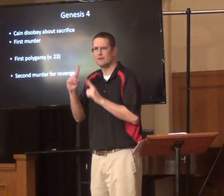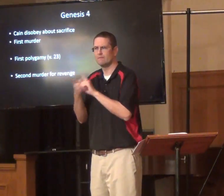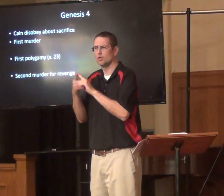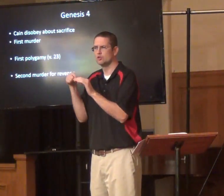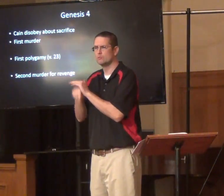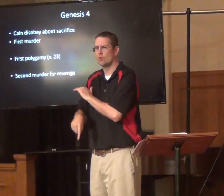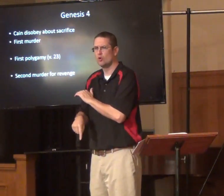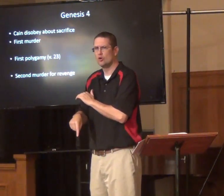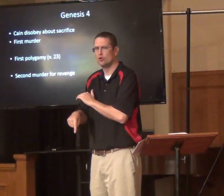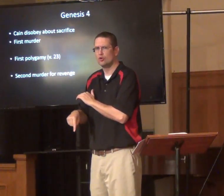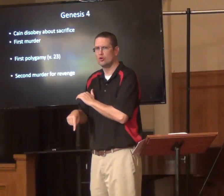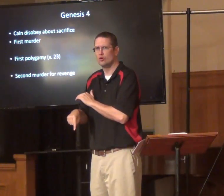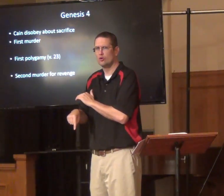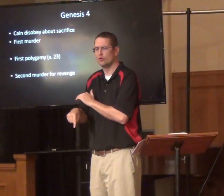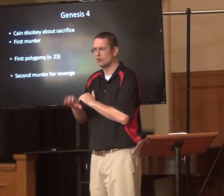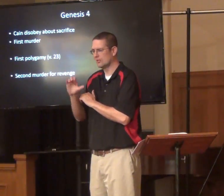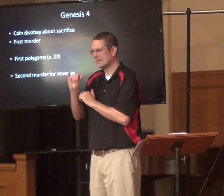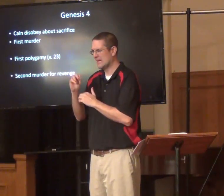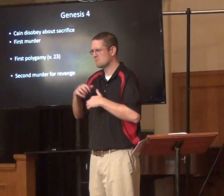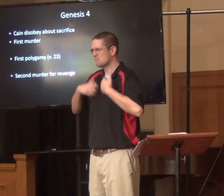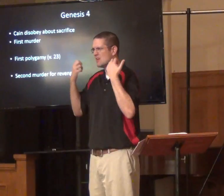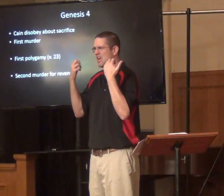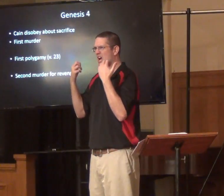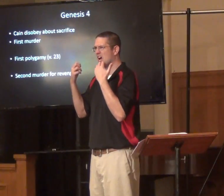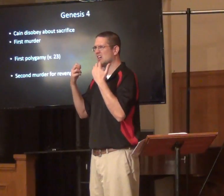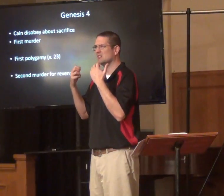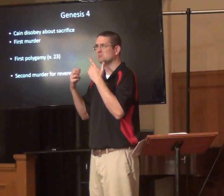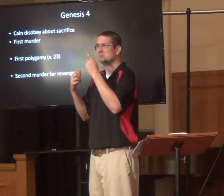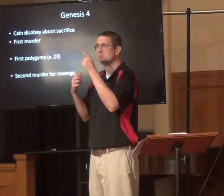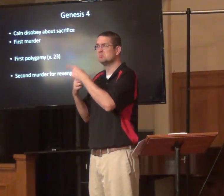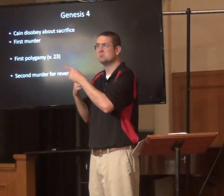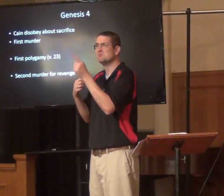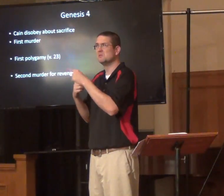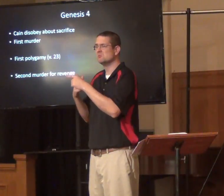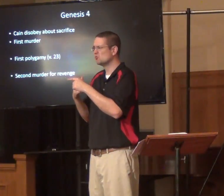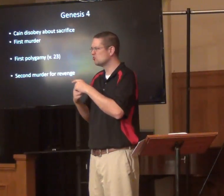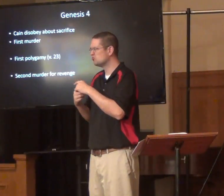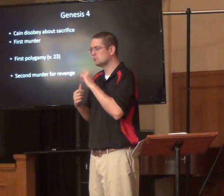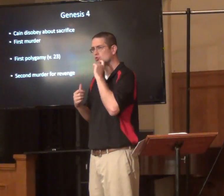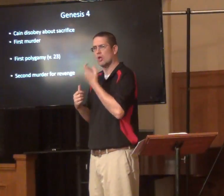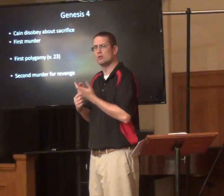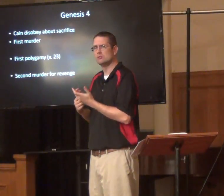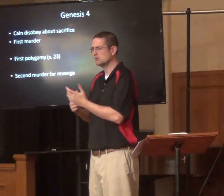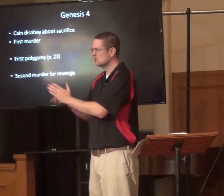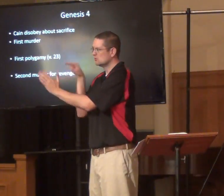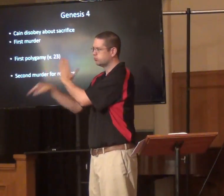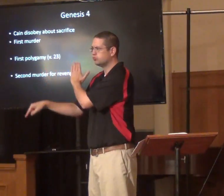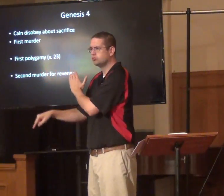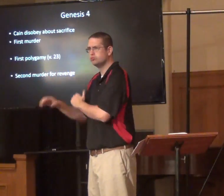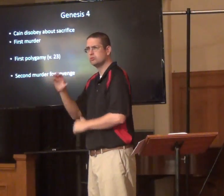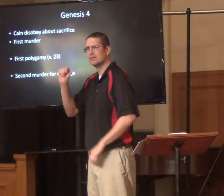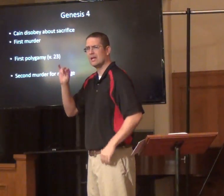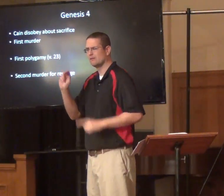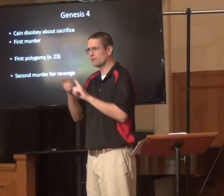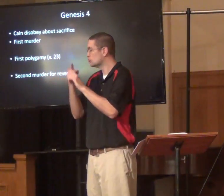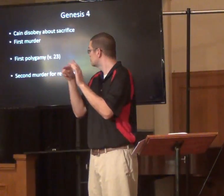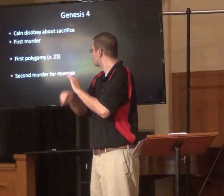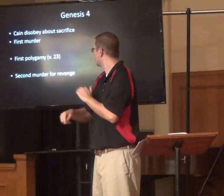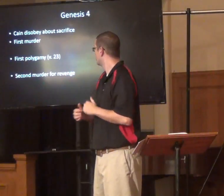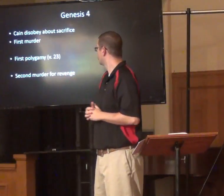And then we see the first murder. Cain was angry and jealous, so he killed